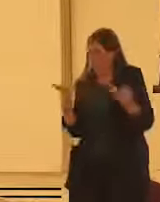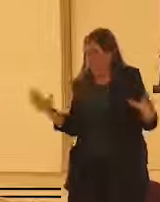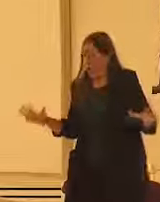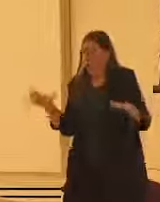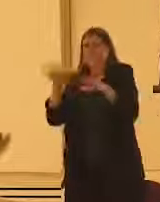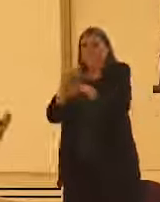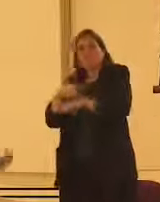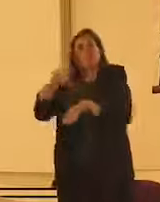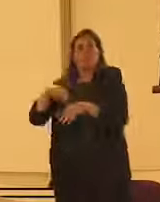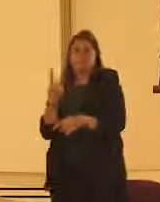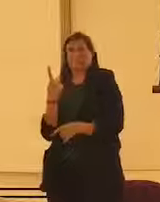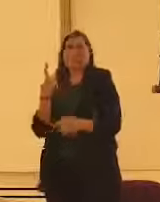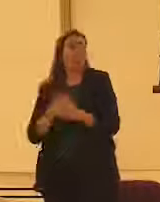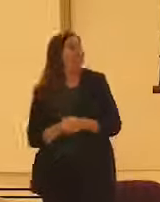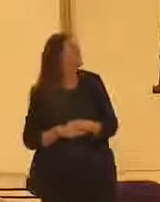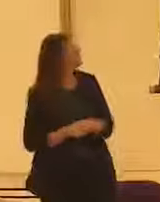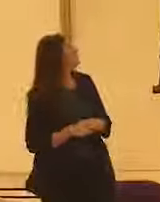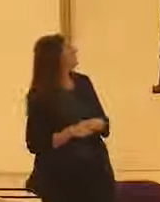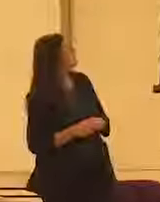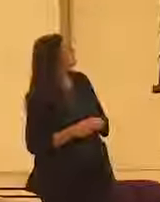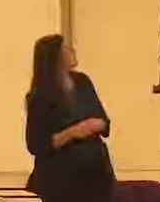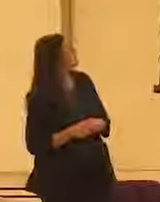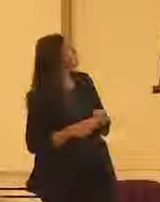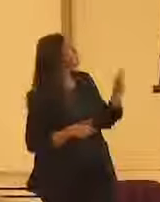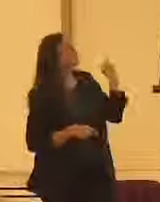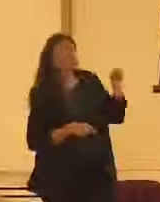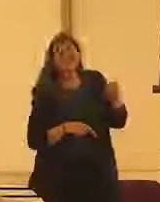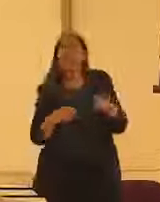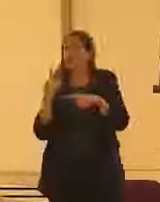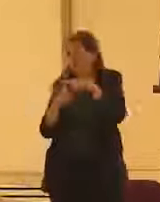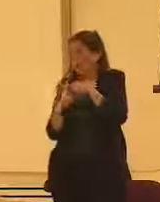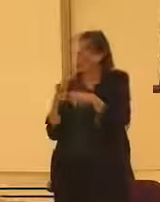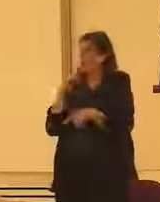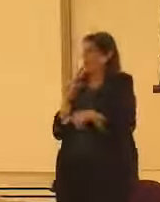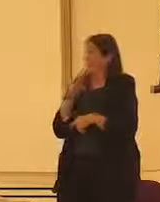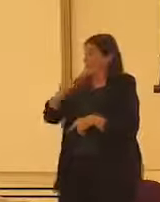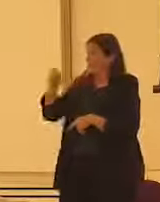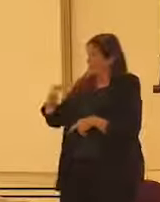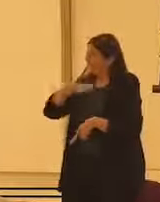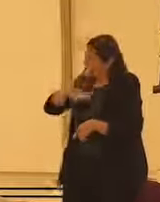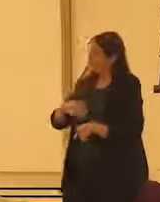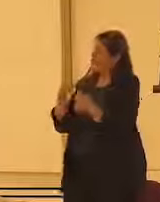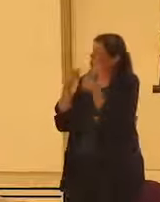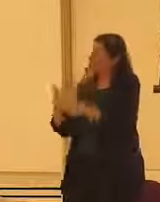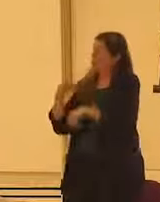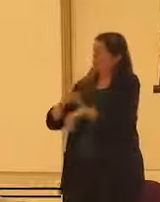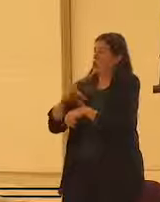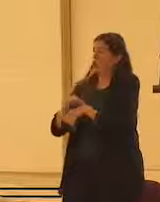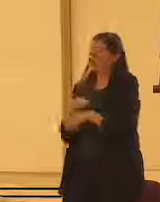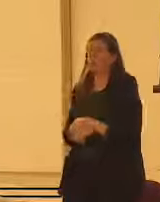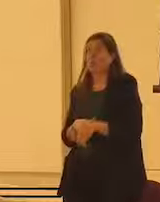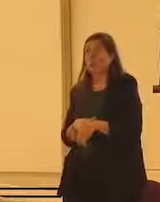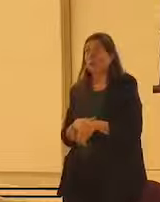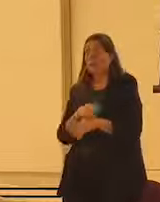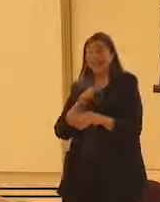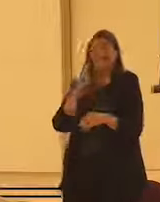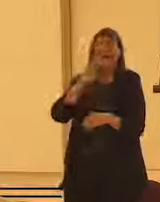Secondly, well, this is the bit, deaf people need really good doctors. Actually, deaf psychiatry is really hard, but we'll come on to that